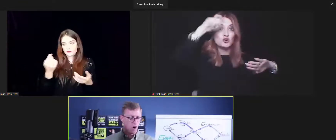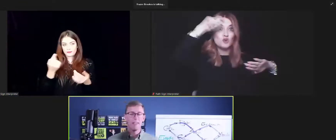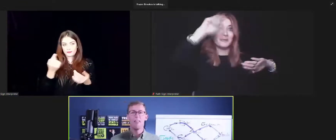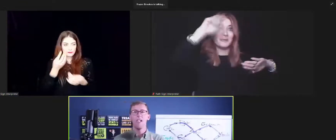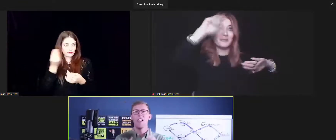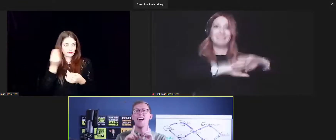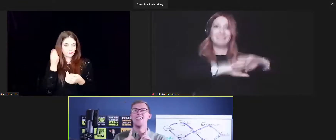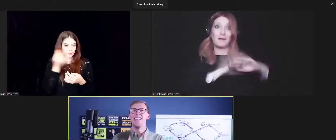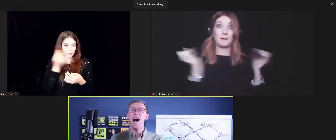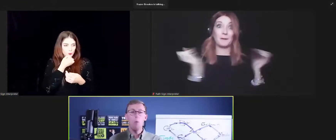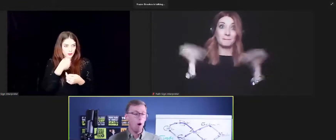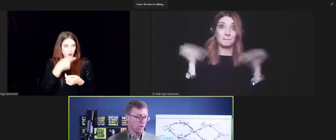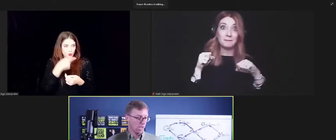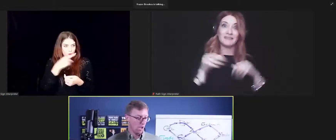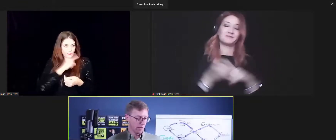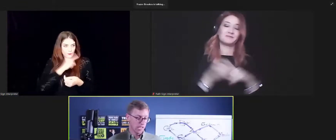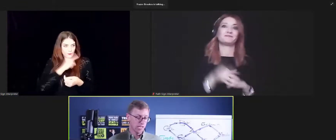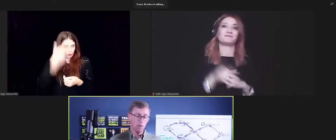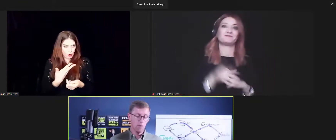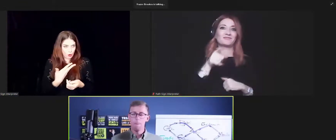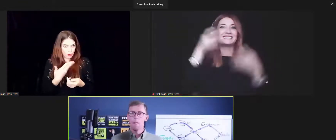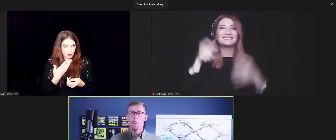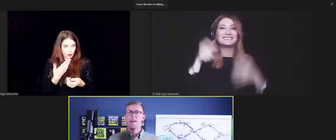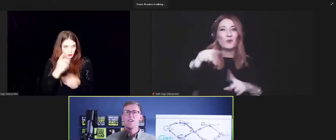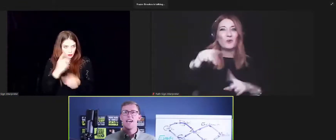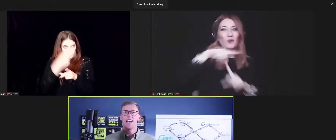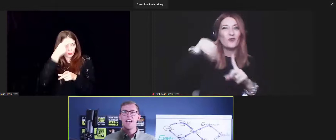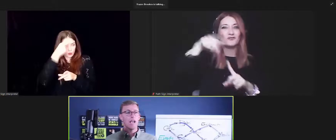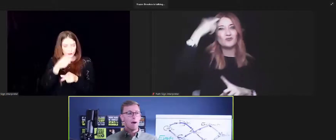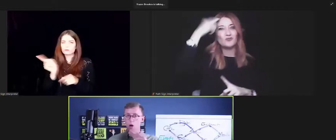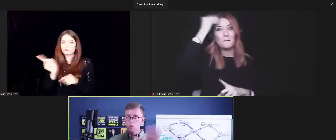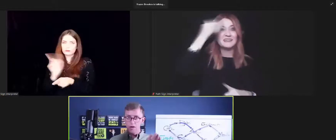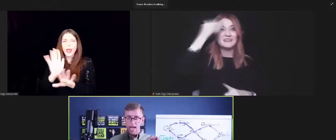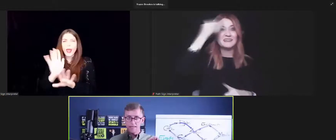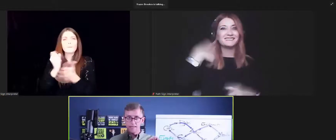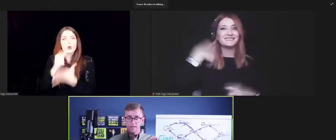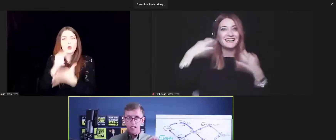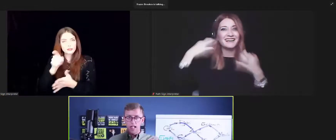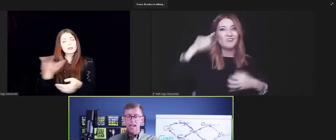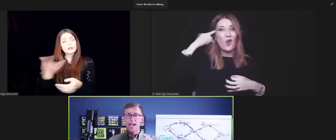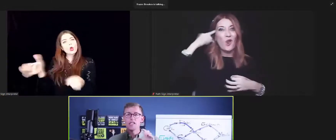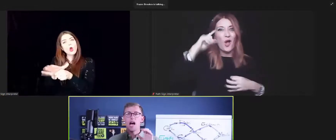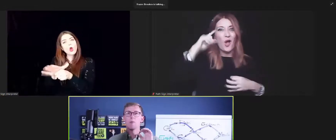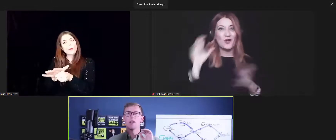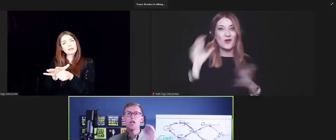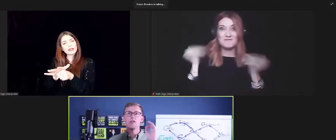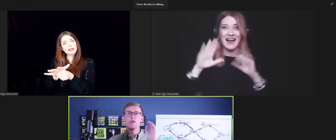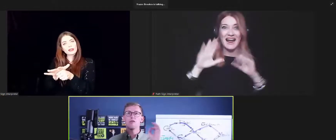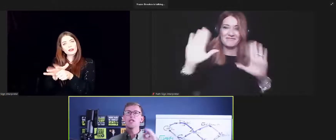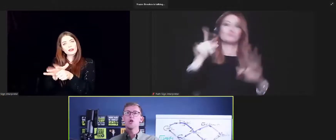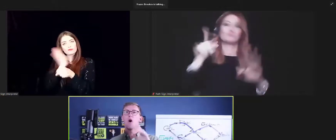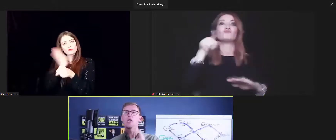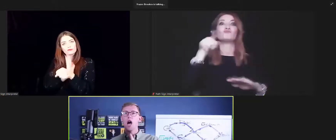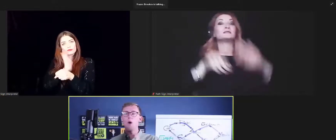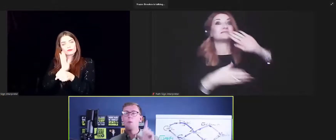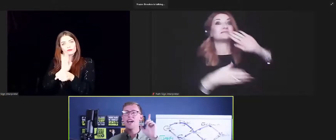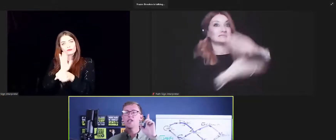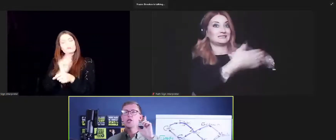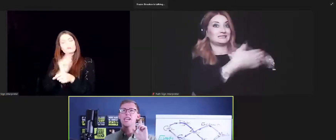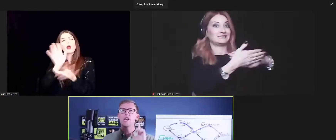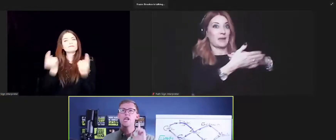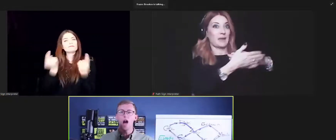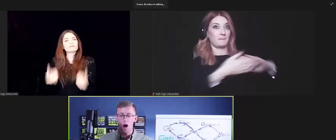up. Now what we're going to do is, don't do it yet, is I'm going to say 3, 2, 1, go. When I